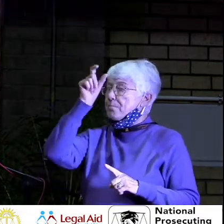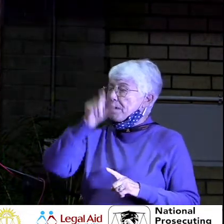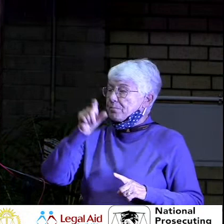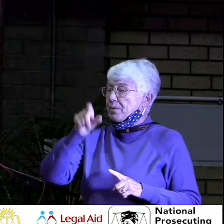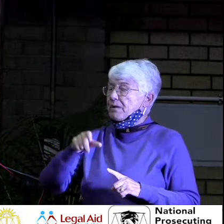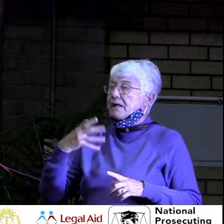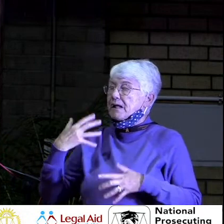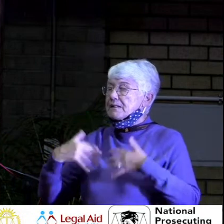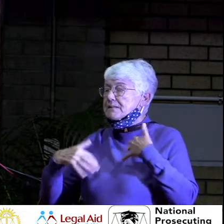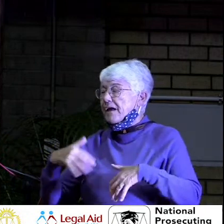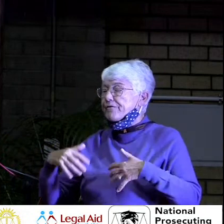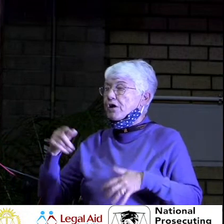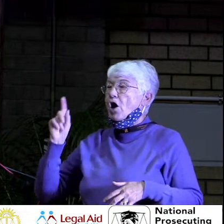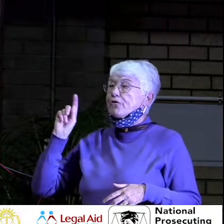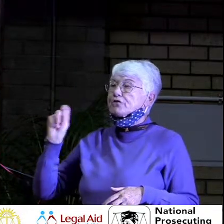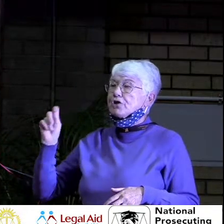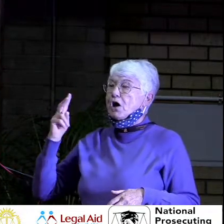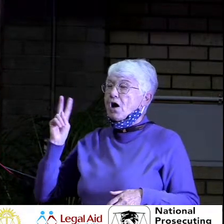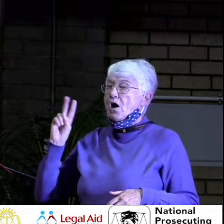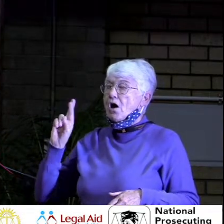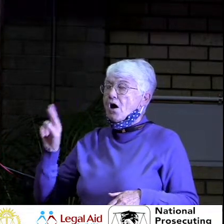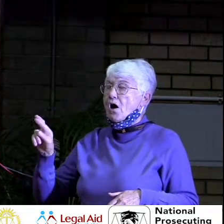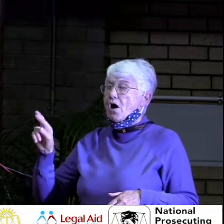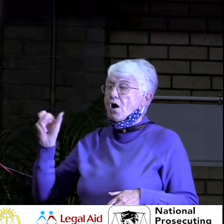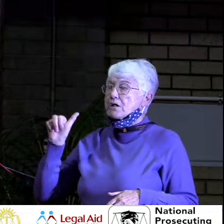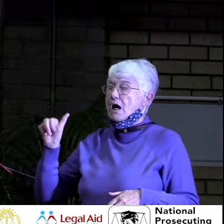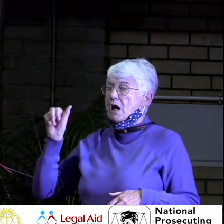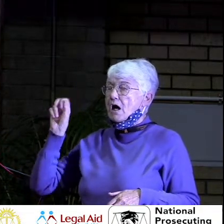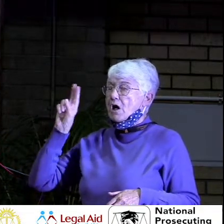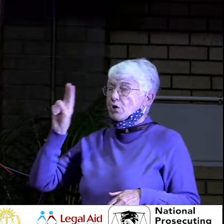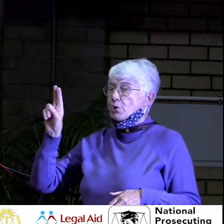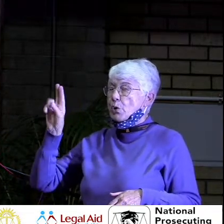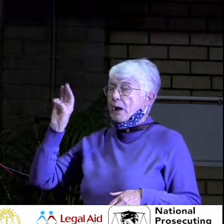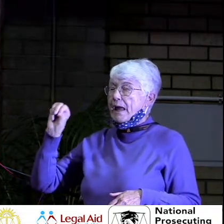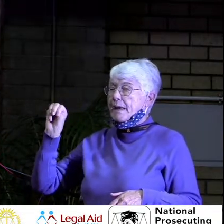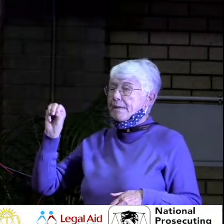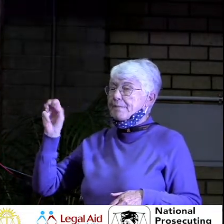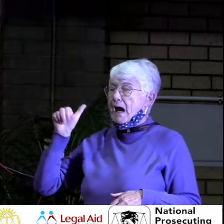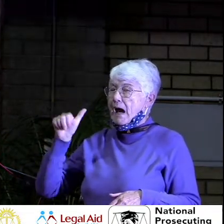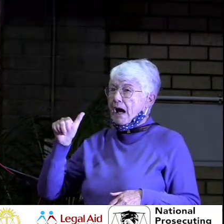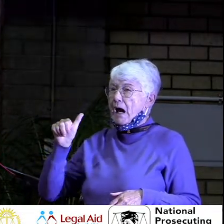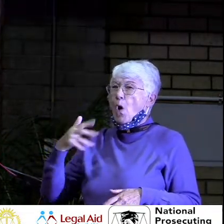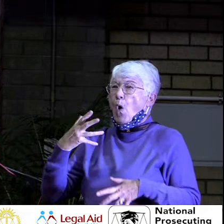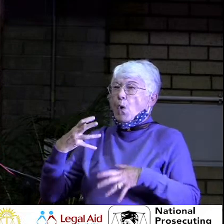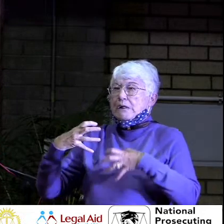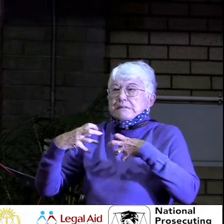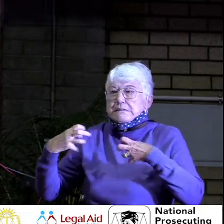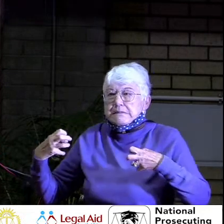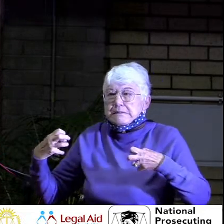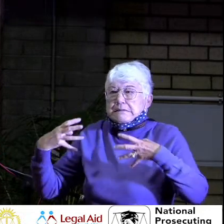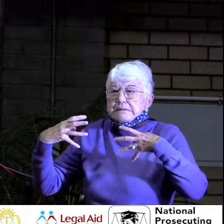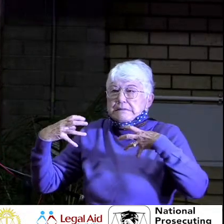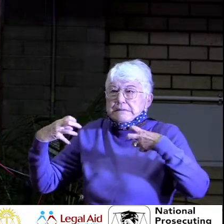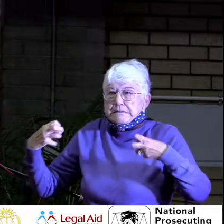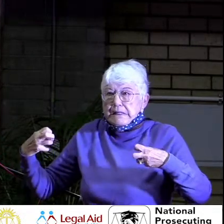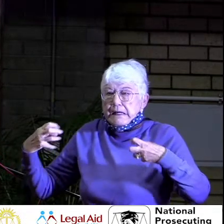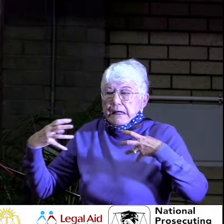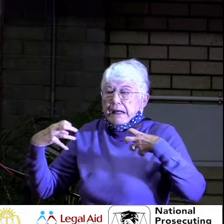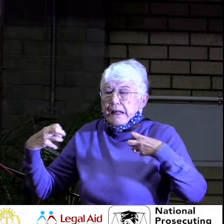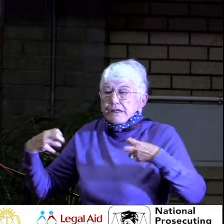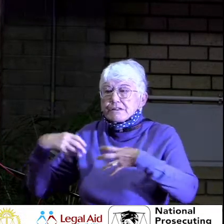to identify the symptoms of post-traumatic stress, referrals to professional